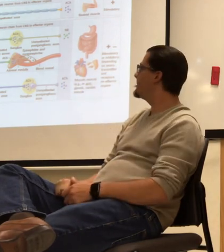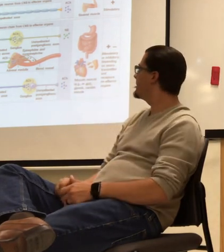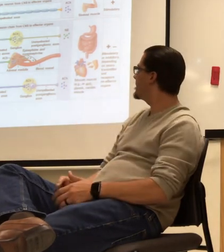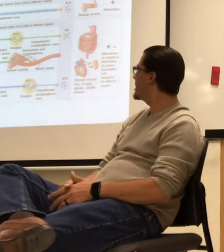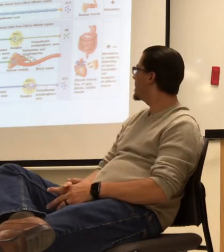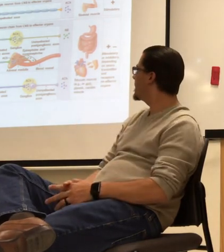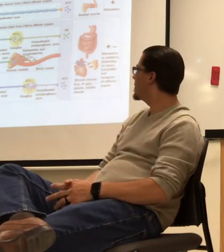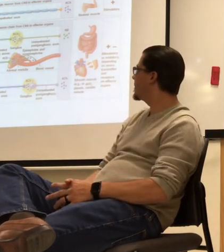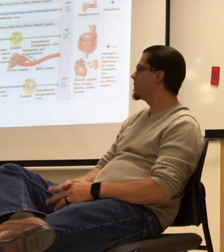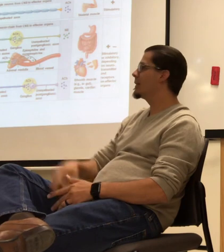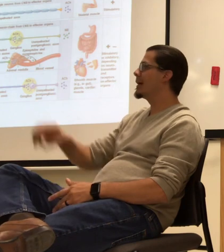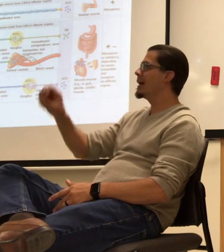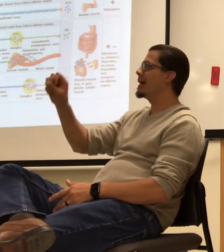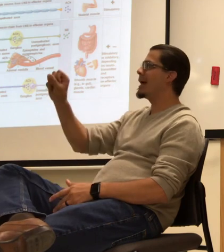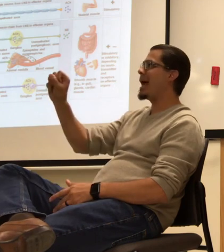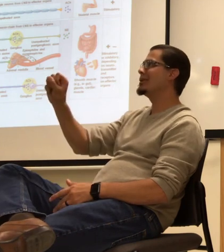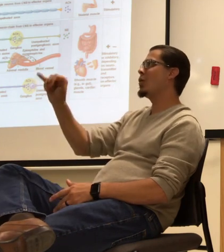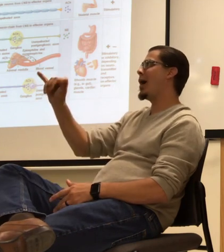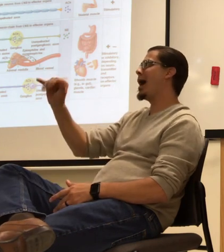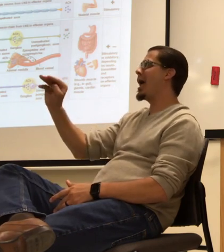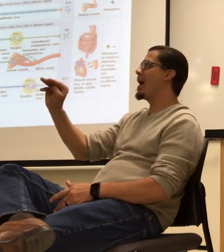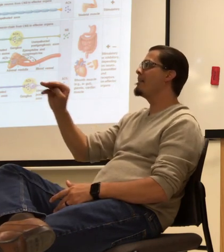So I'll put SYM for short,